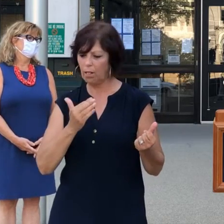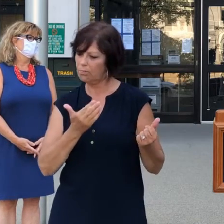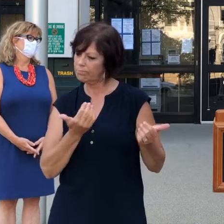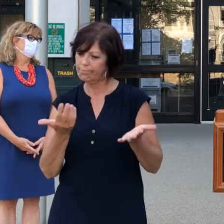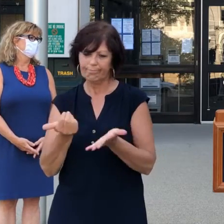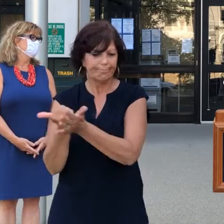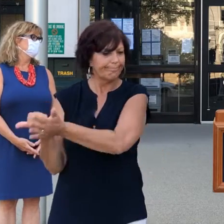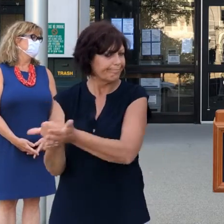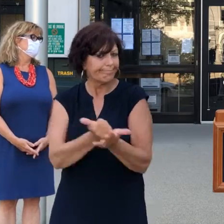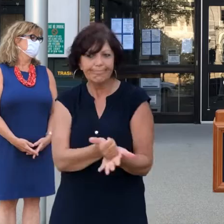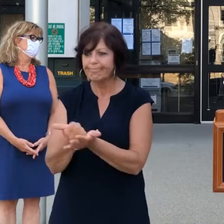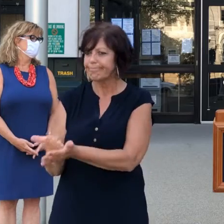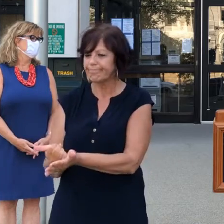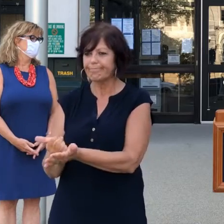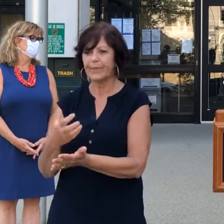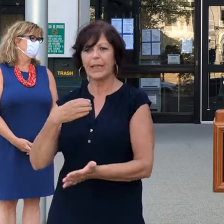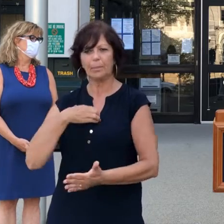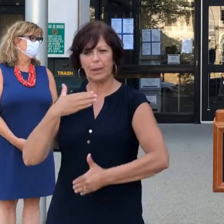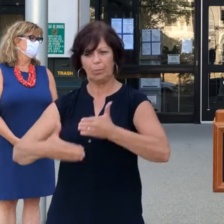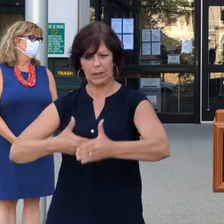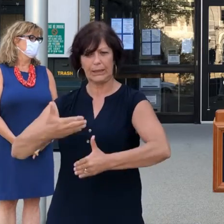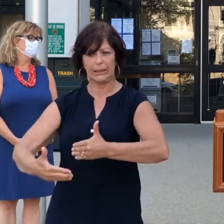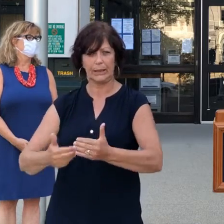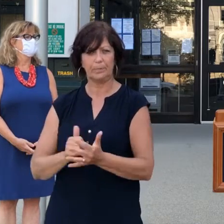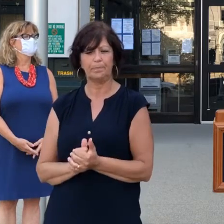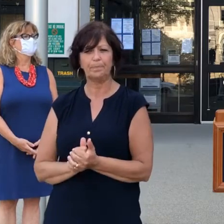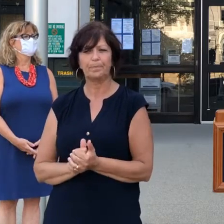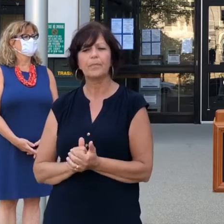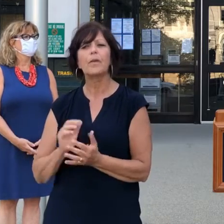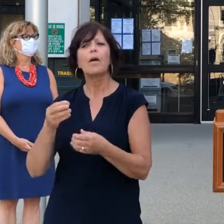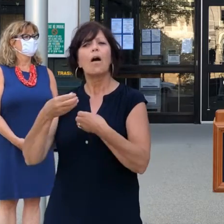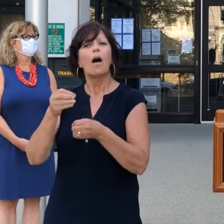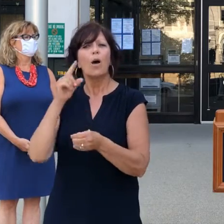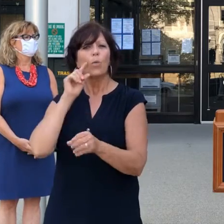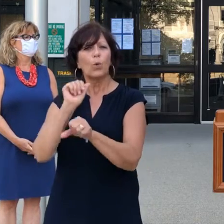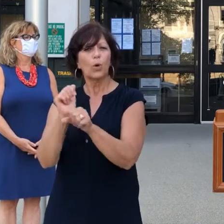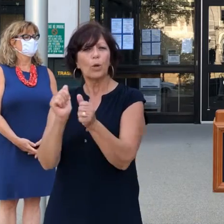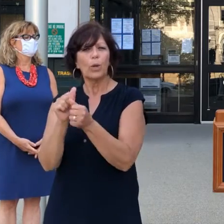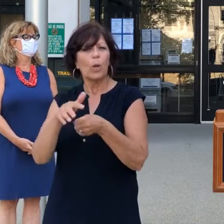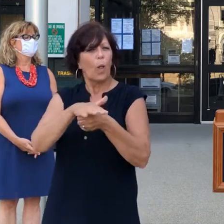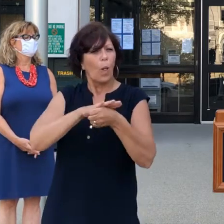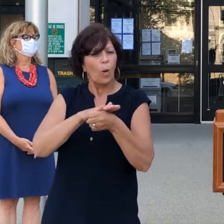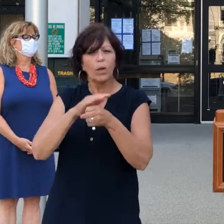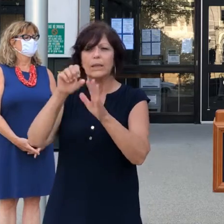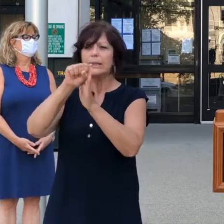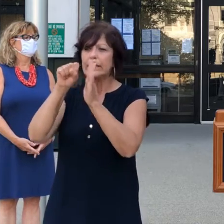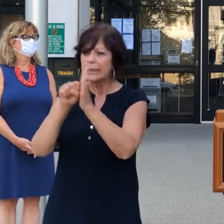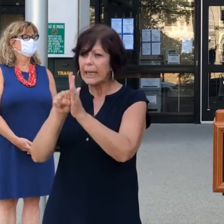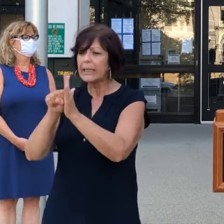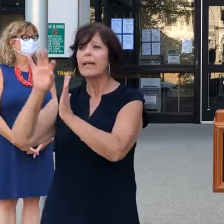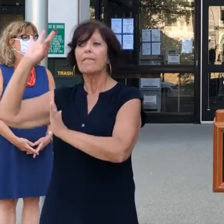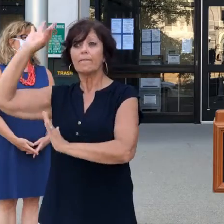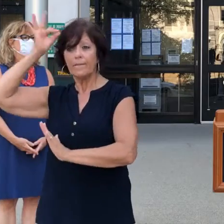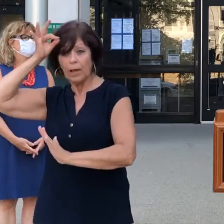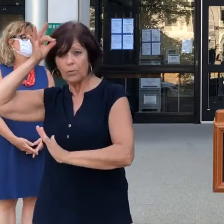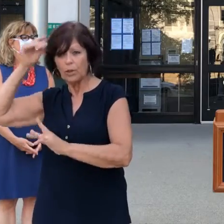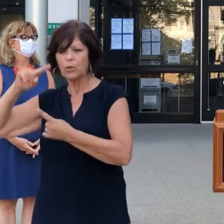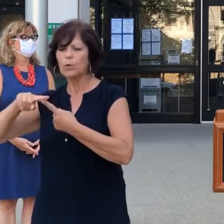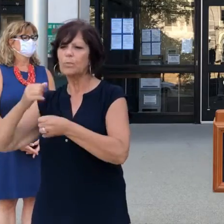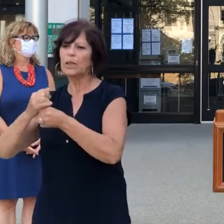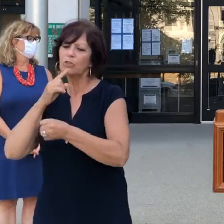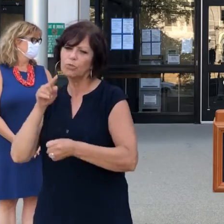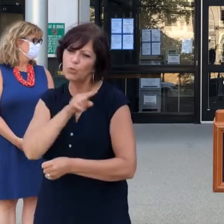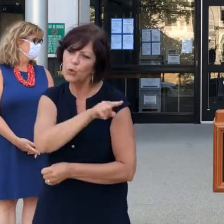other agencies' complaint processes with you. Our office will work with local, state, and federal agencies to ensure consumer